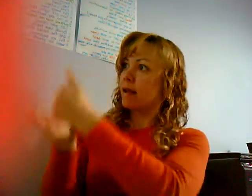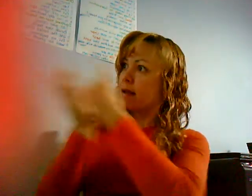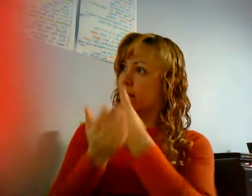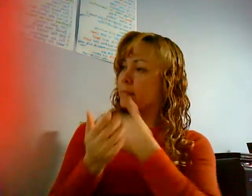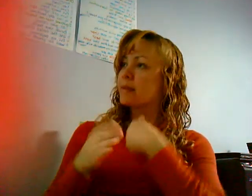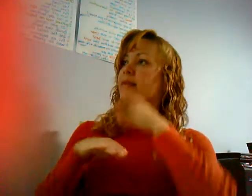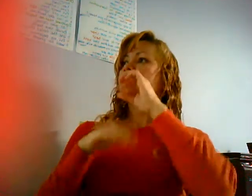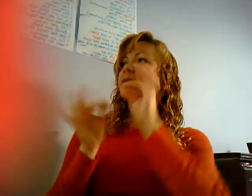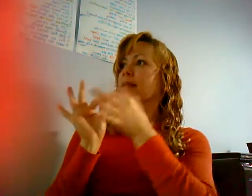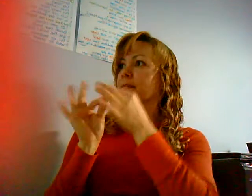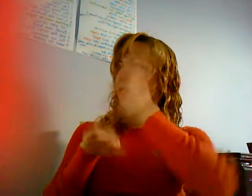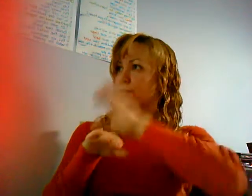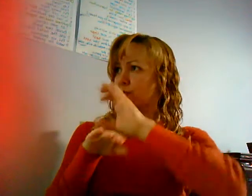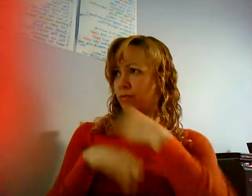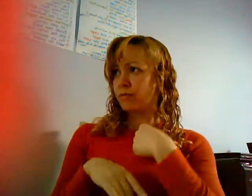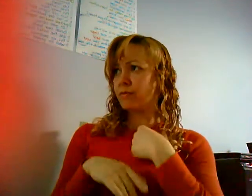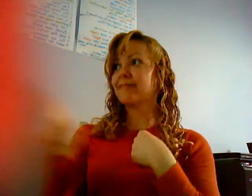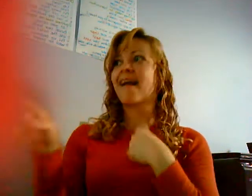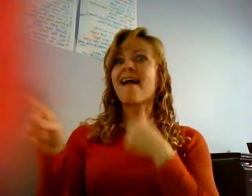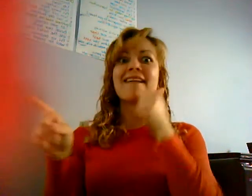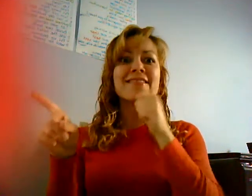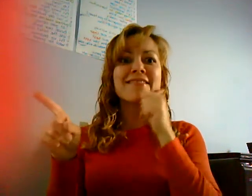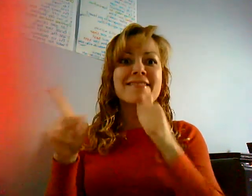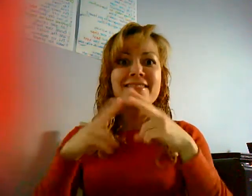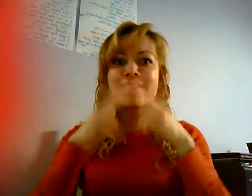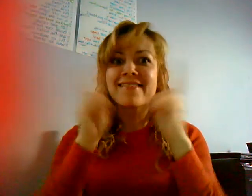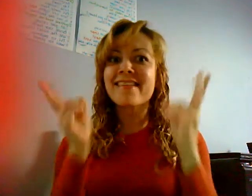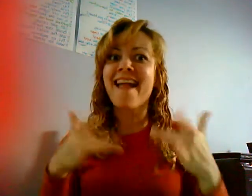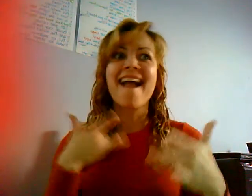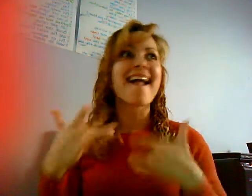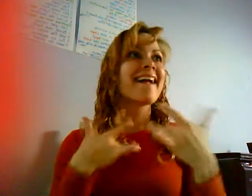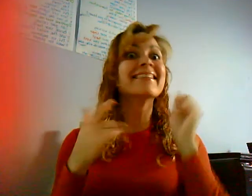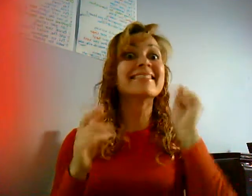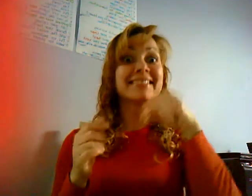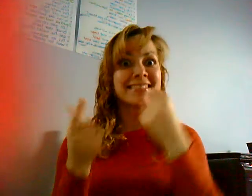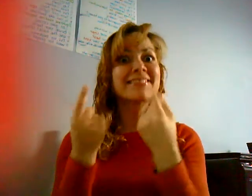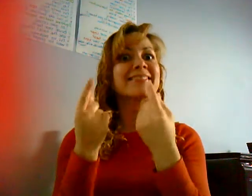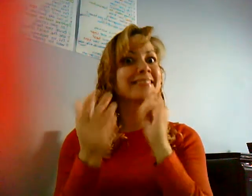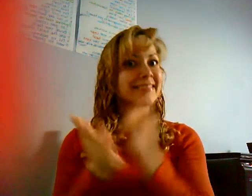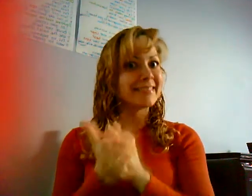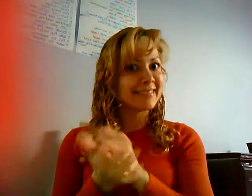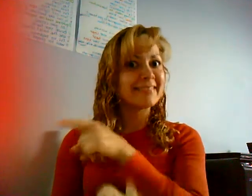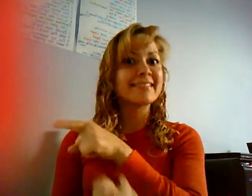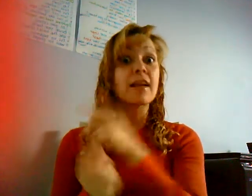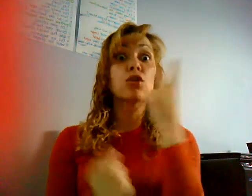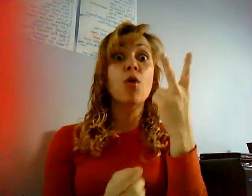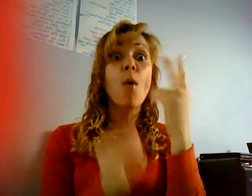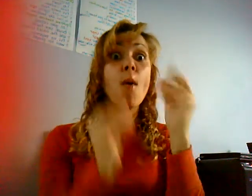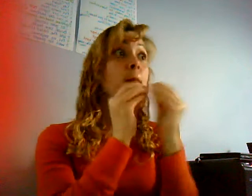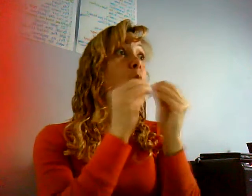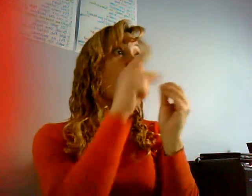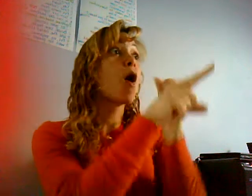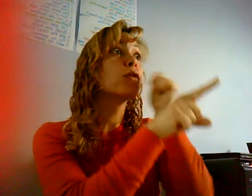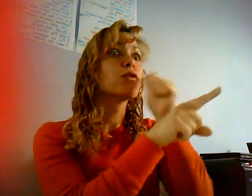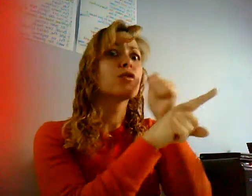you want to learn ASL and interpret for me? The young girl was very excited and said, yes, I will do this. I will learn